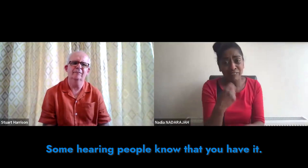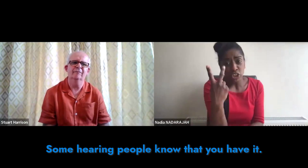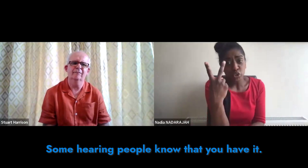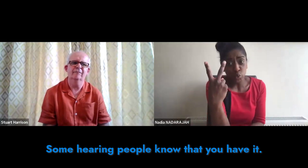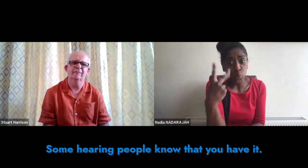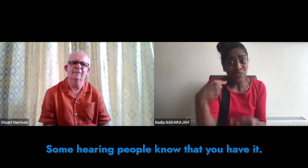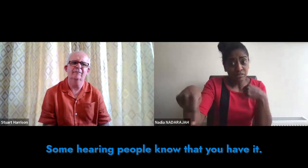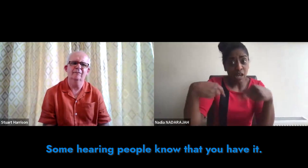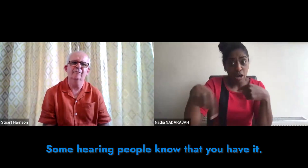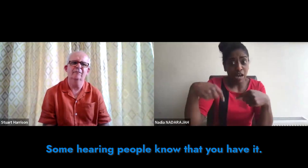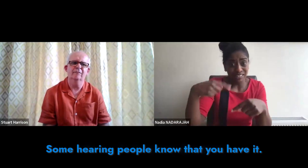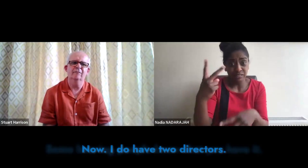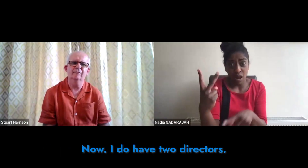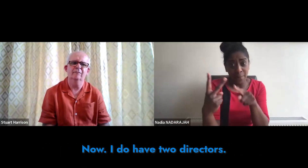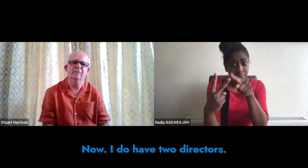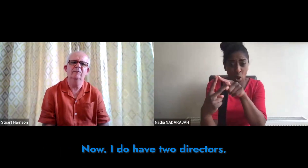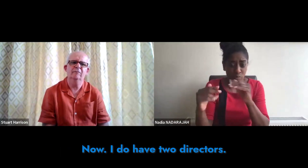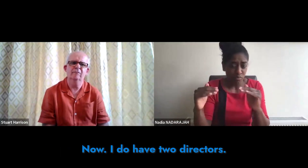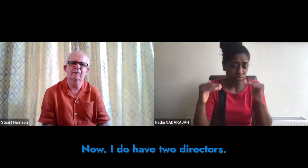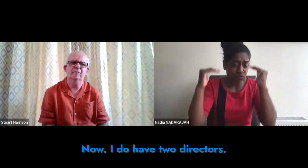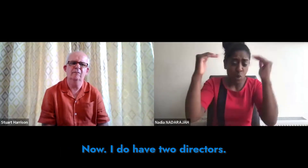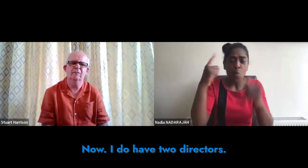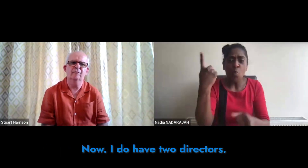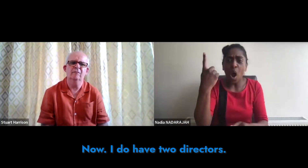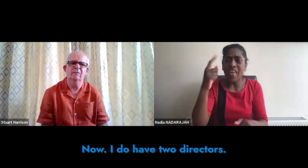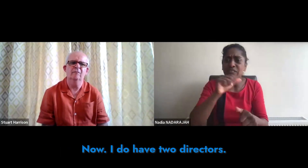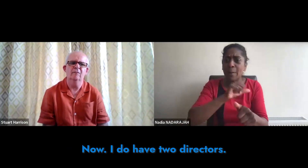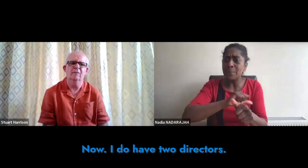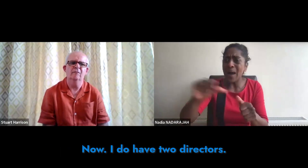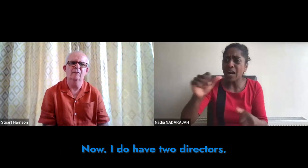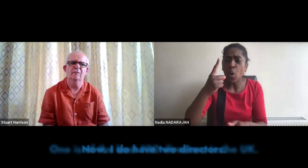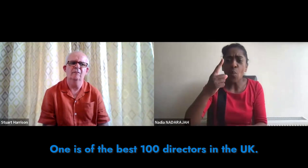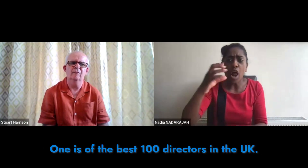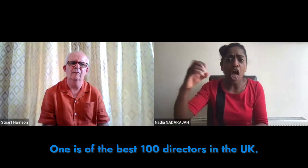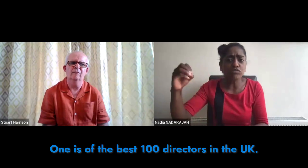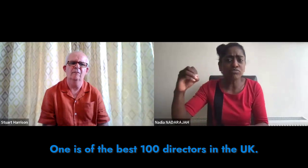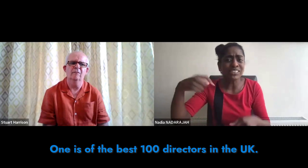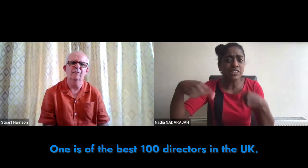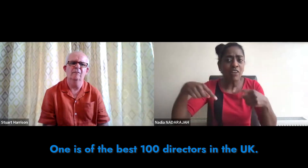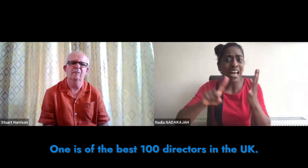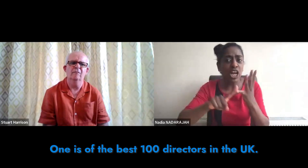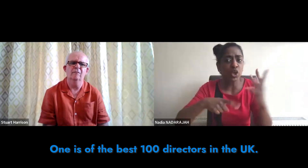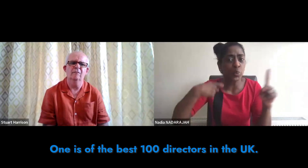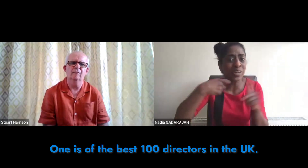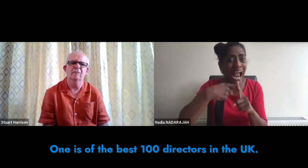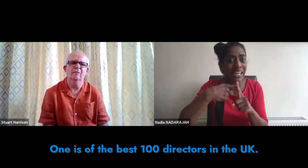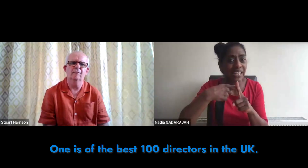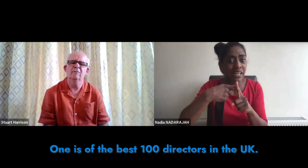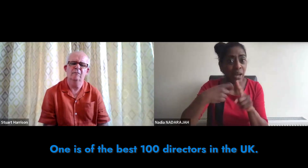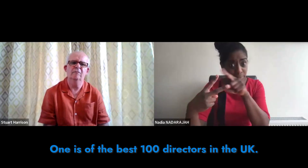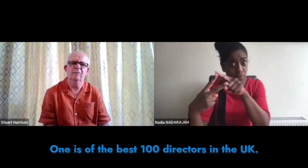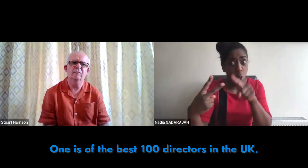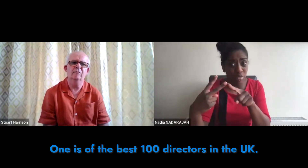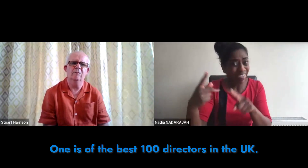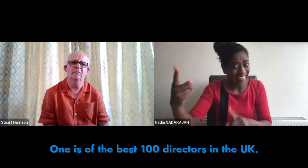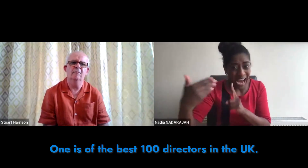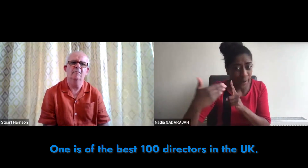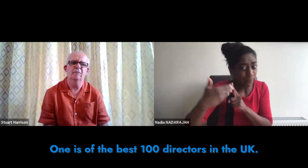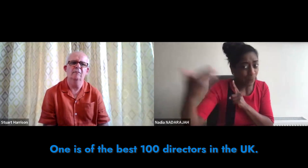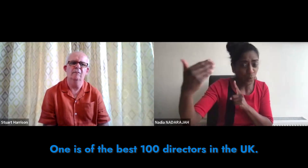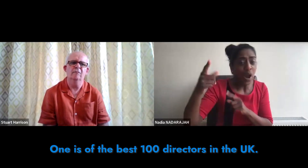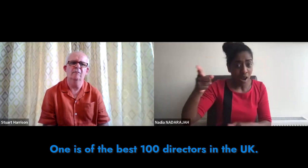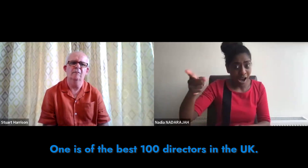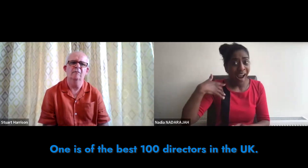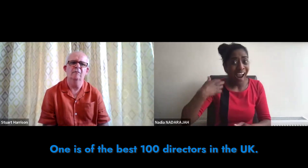people know that you have it. Now, I do have two directors. One is of the best